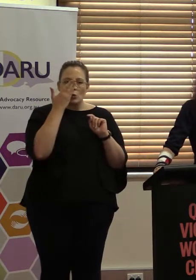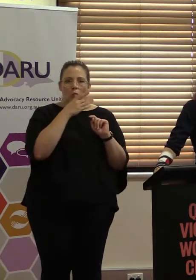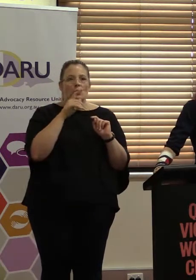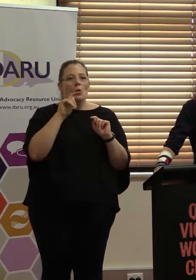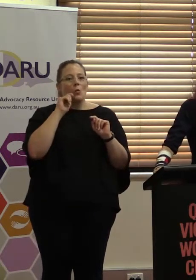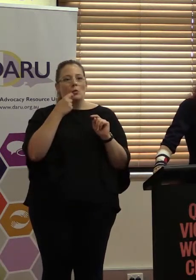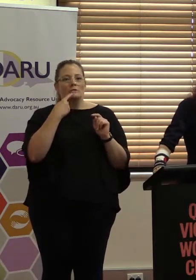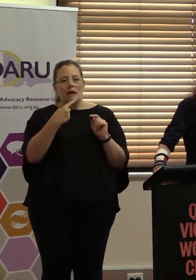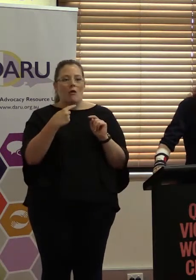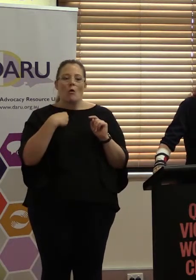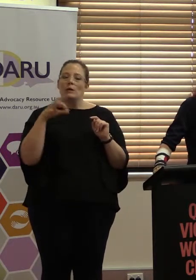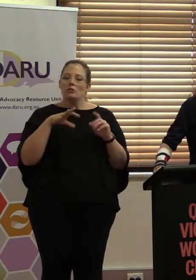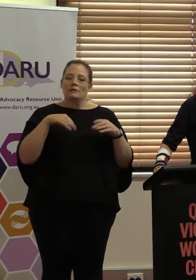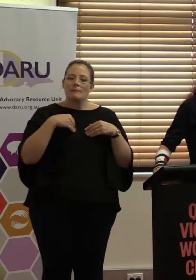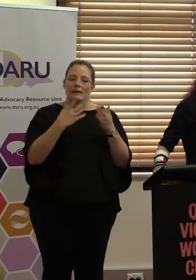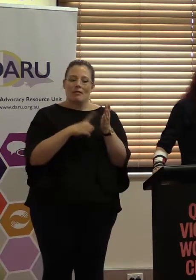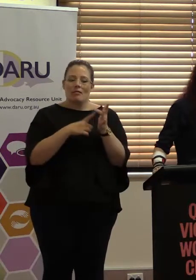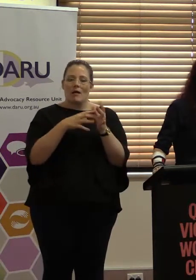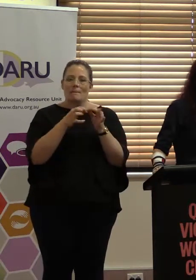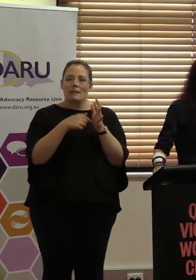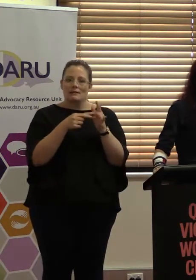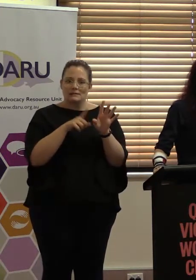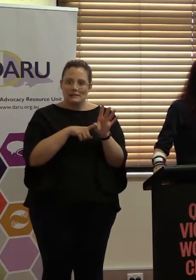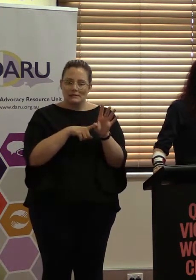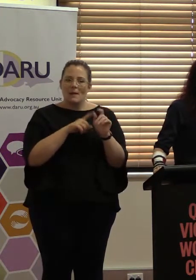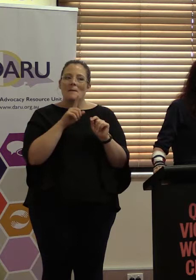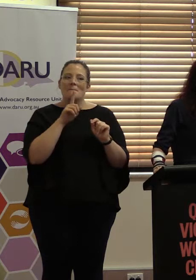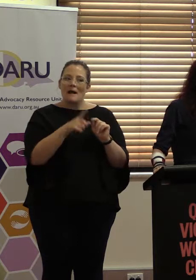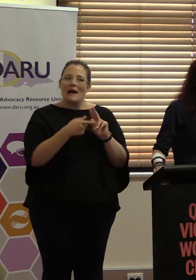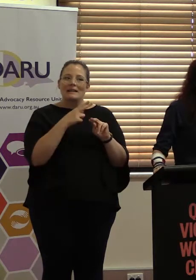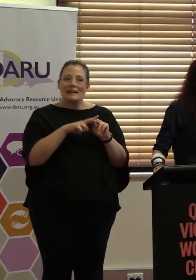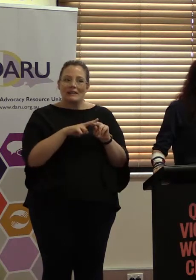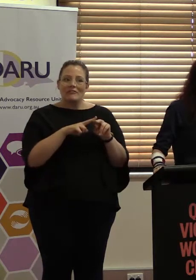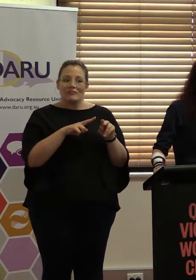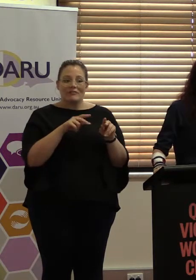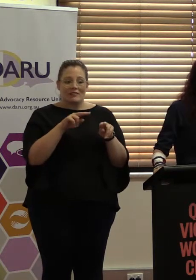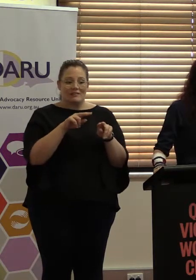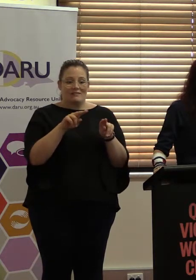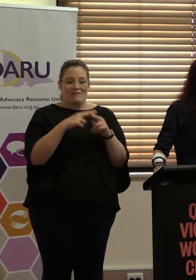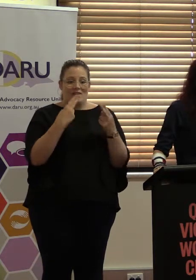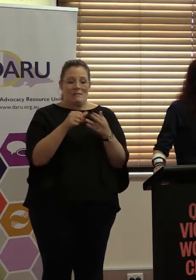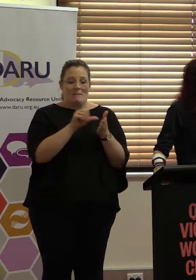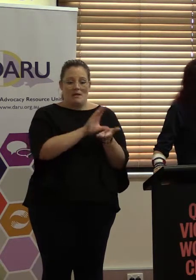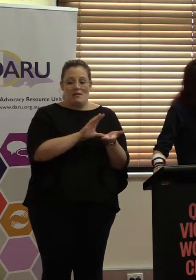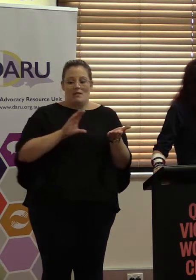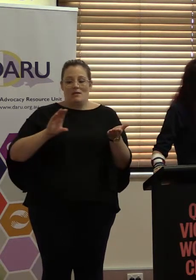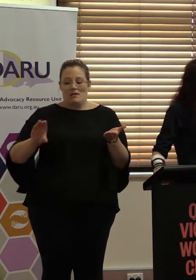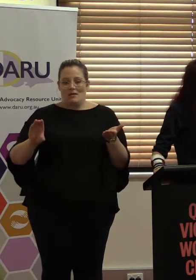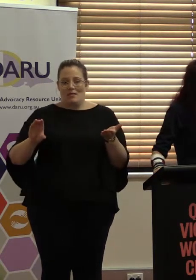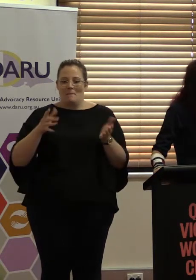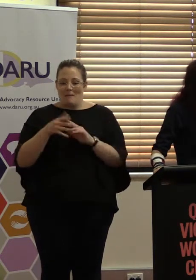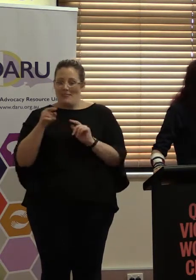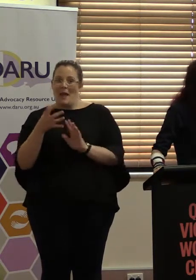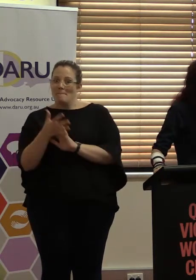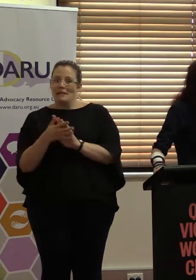wad of money over usually indicates that perhaps you might think that you've done the right thing, even if you refuse to say it, or done the